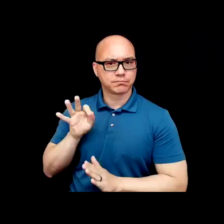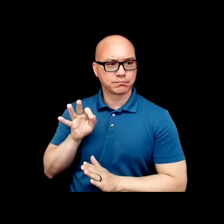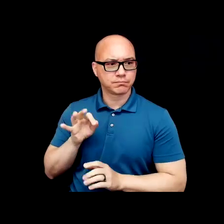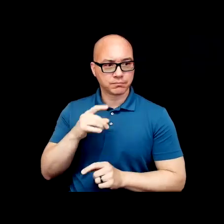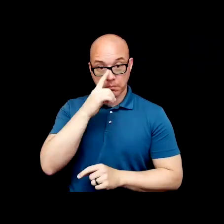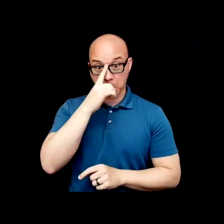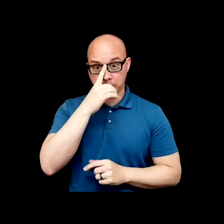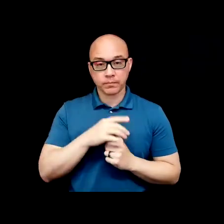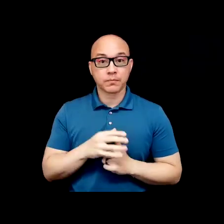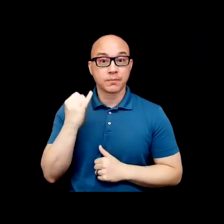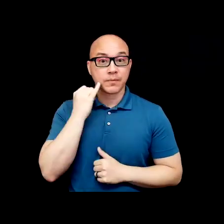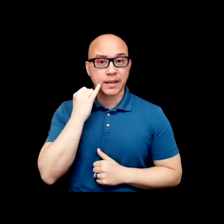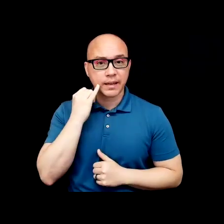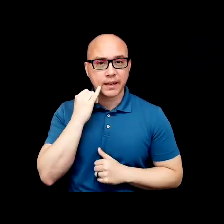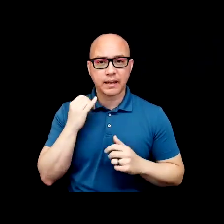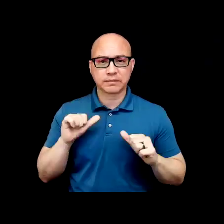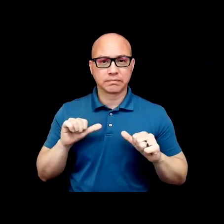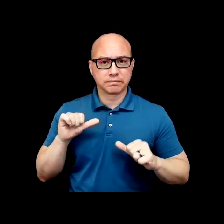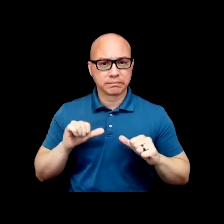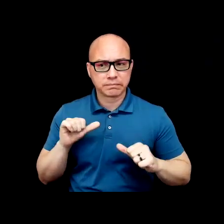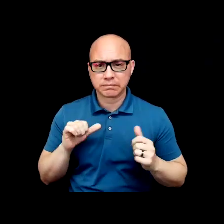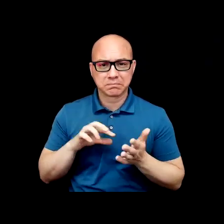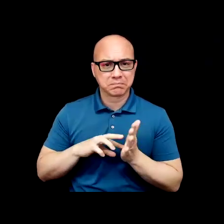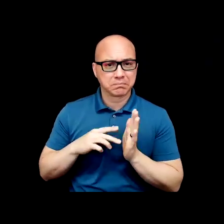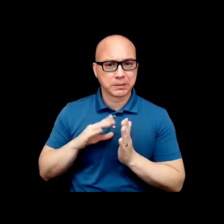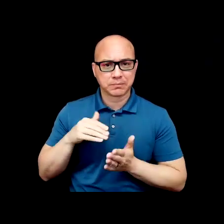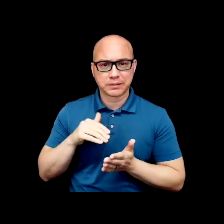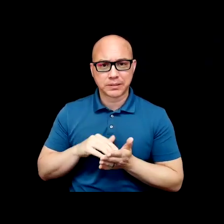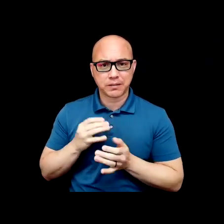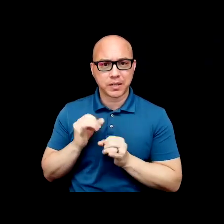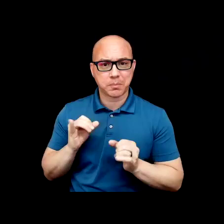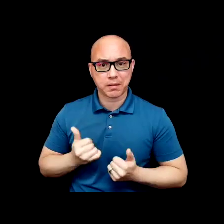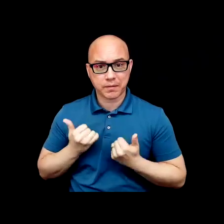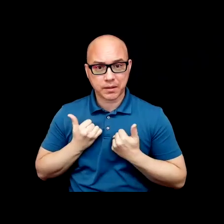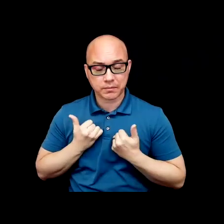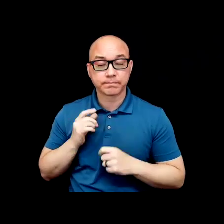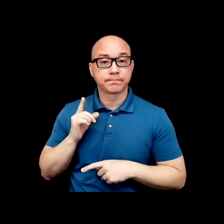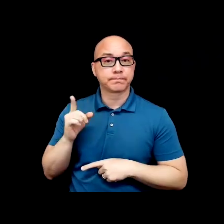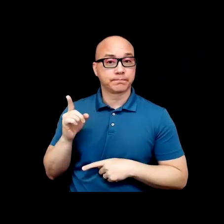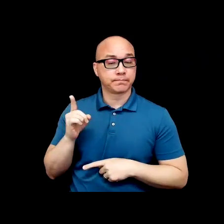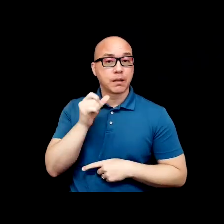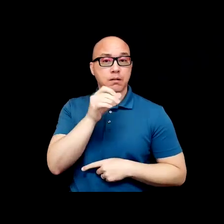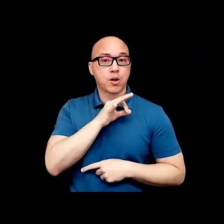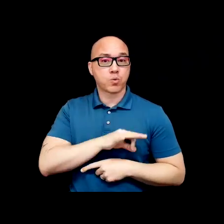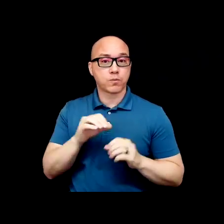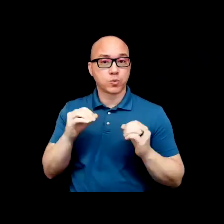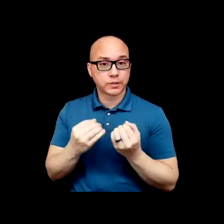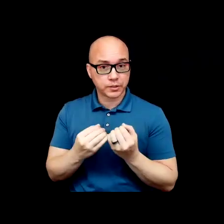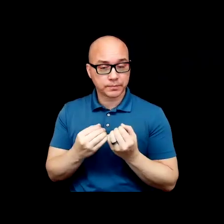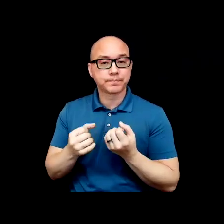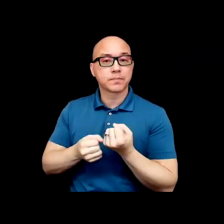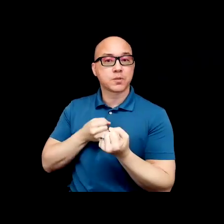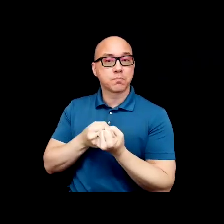familiar with Centers for Independent Living, they are nonprofits that support people with disabilities and living